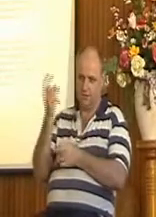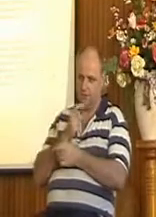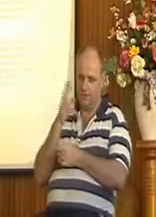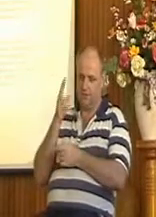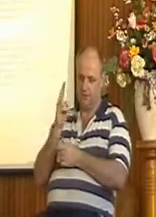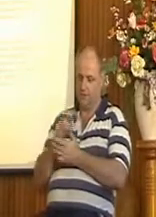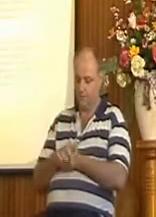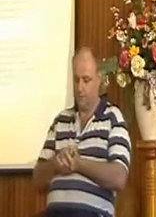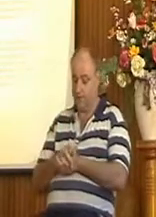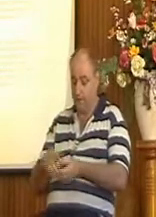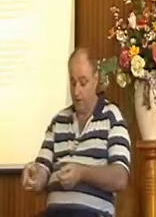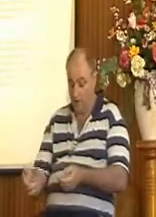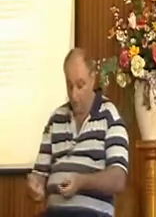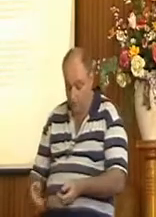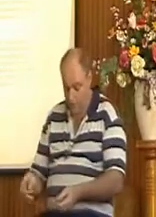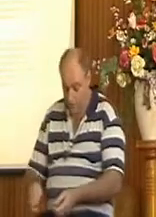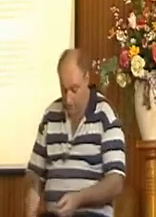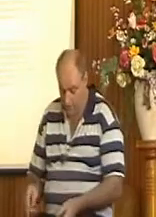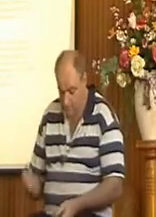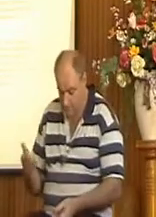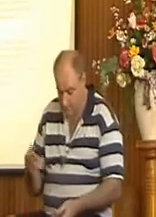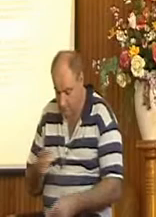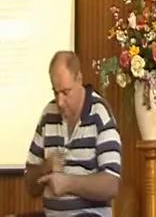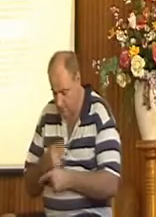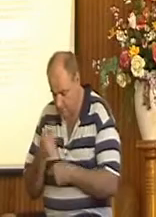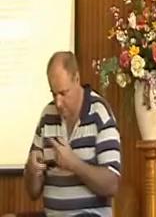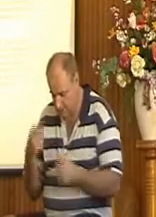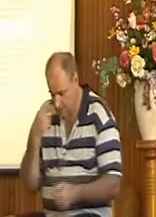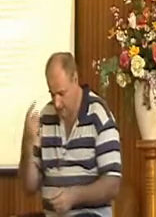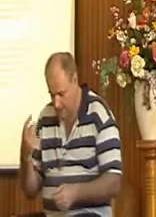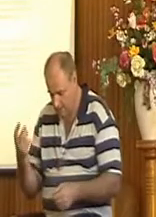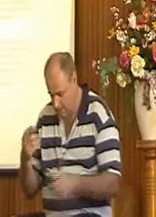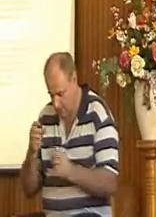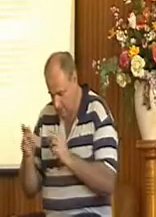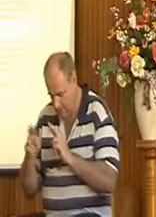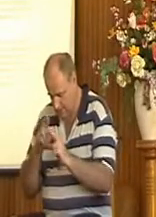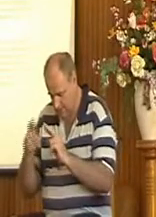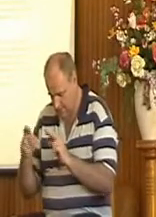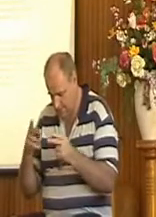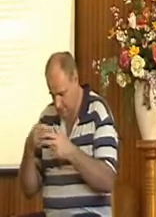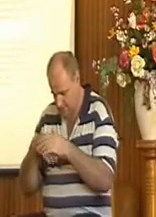relationship. A lovely verse, even as it is right,